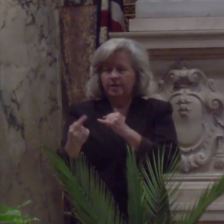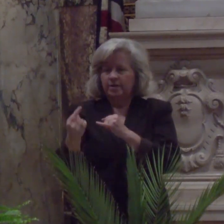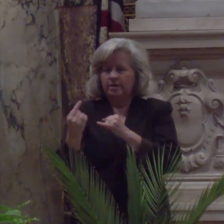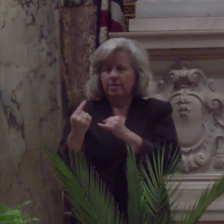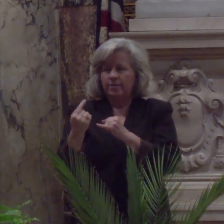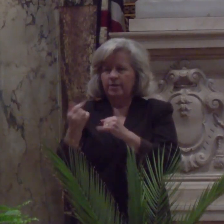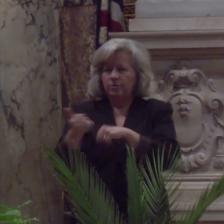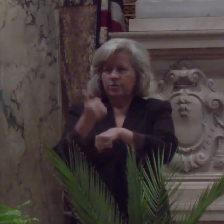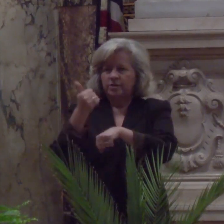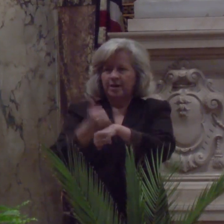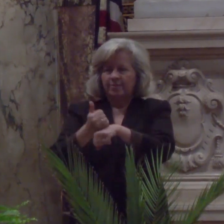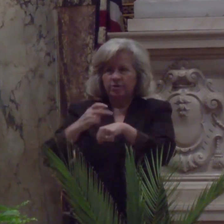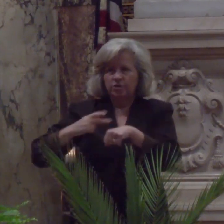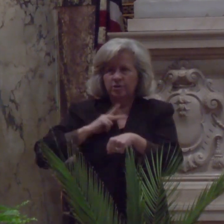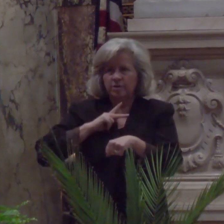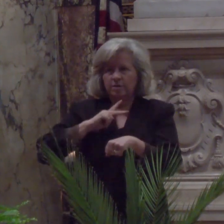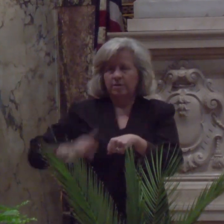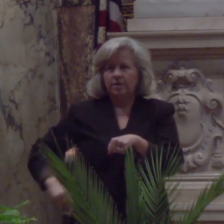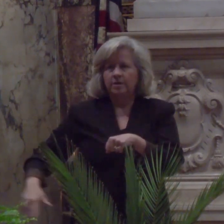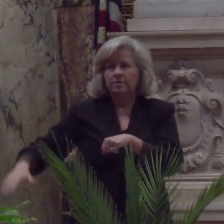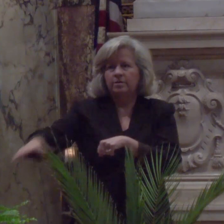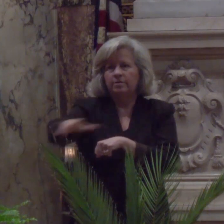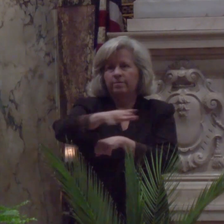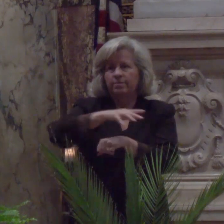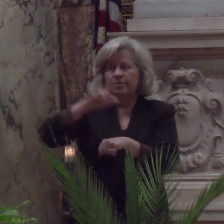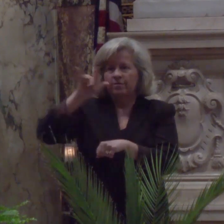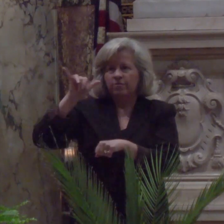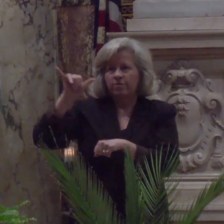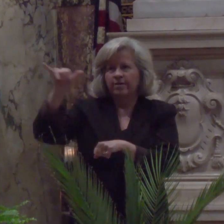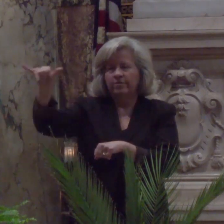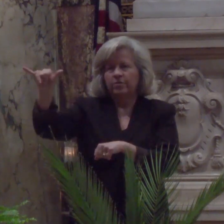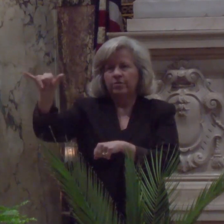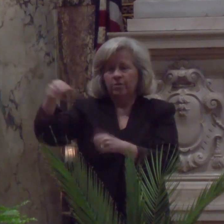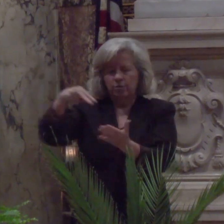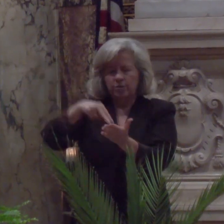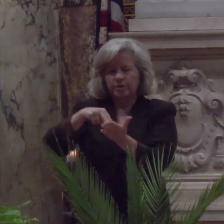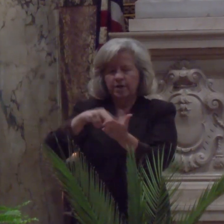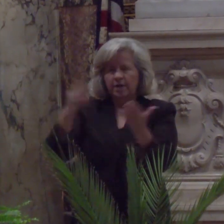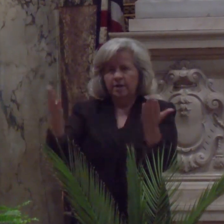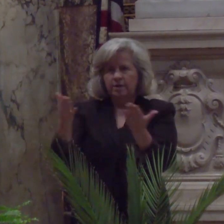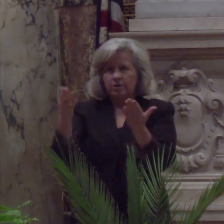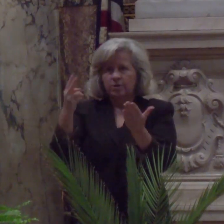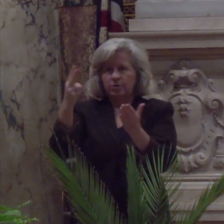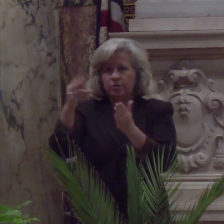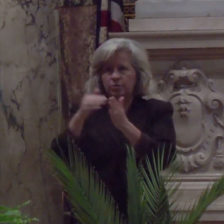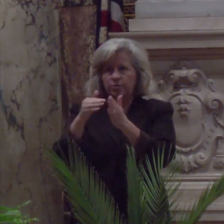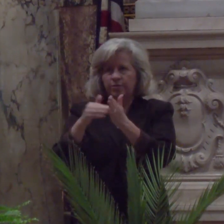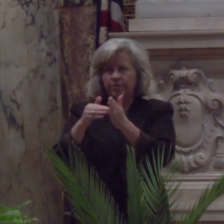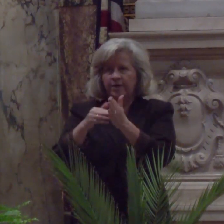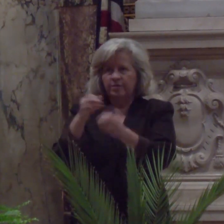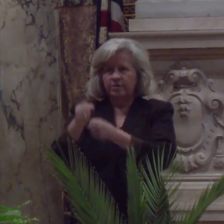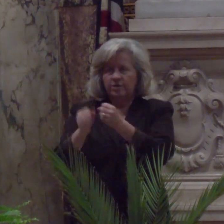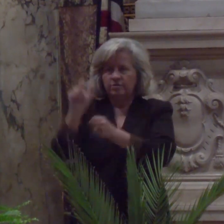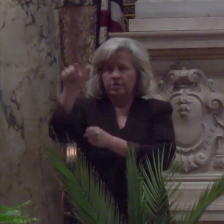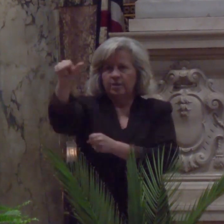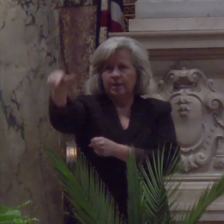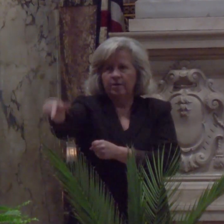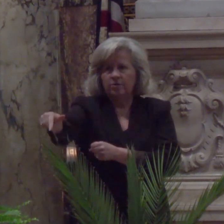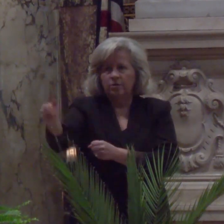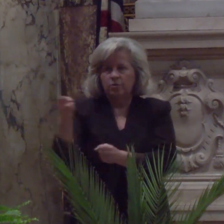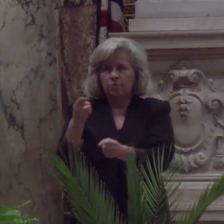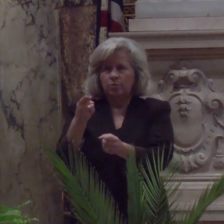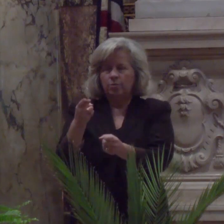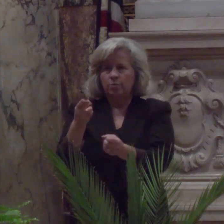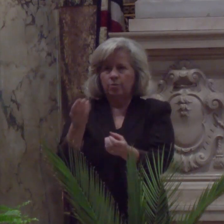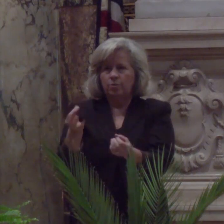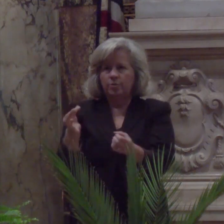forever. We stand here today, some 2,000 years later, joining our voices to theirs